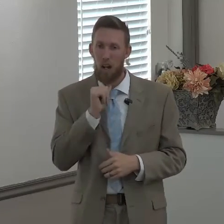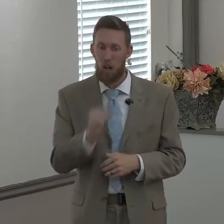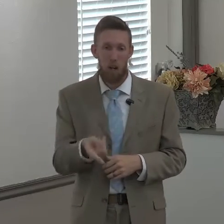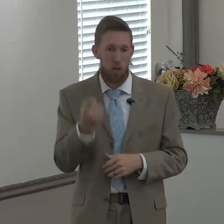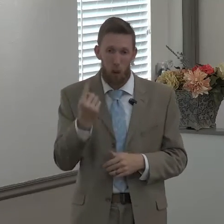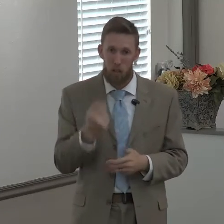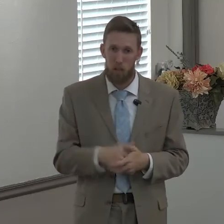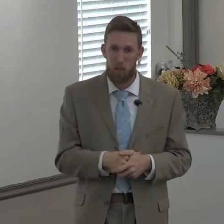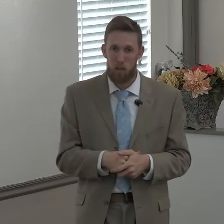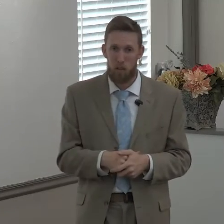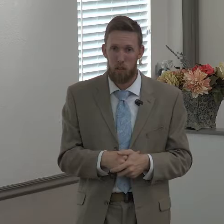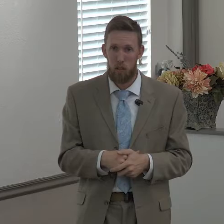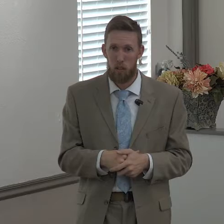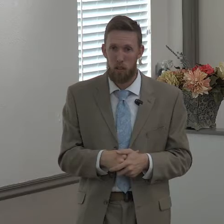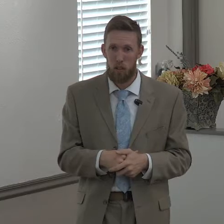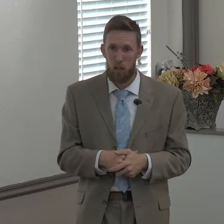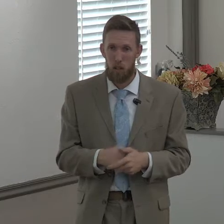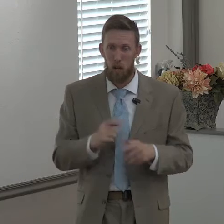denial.